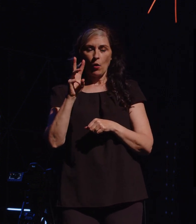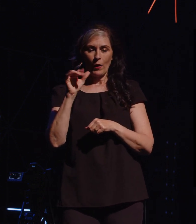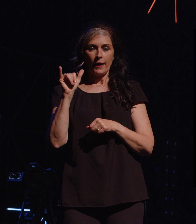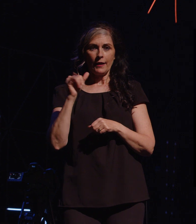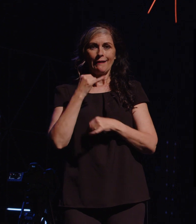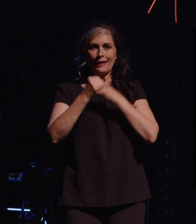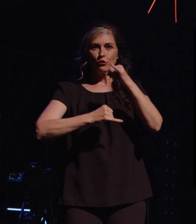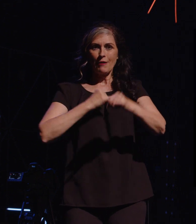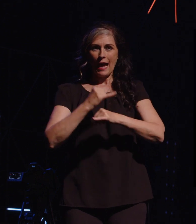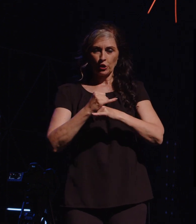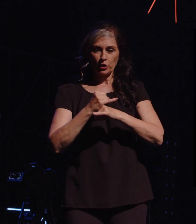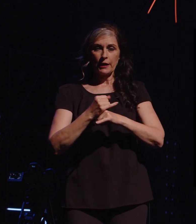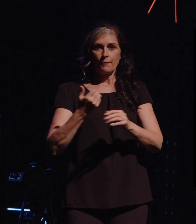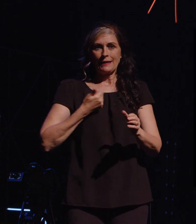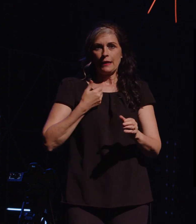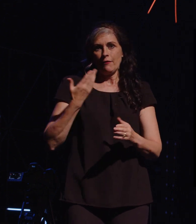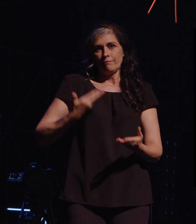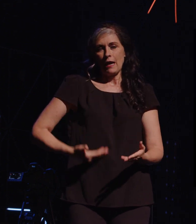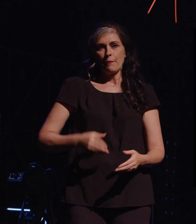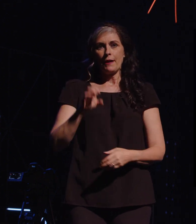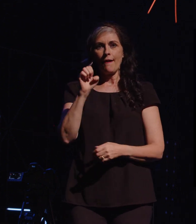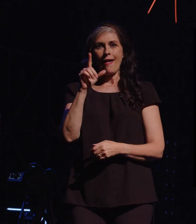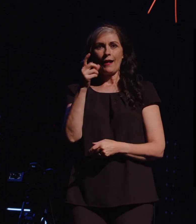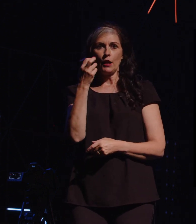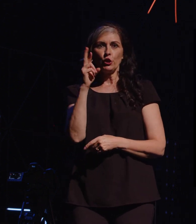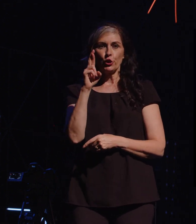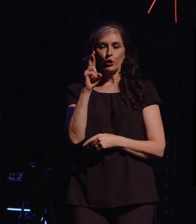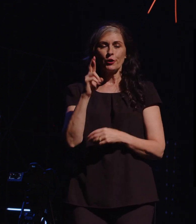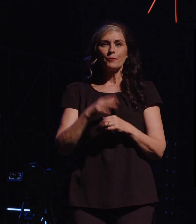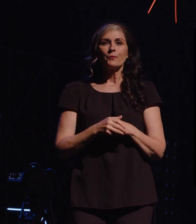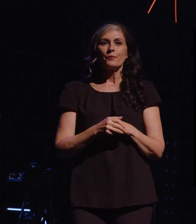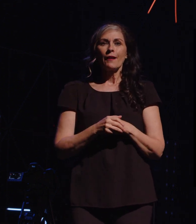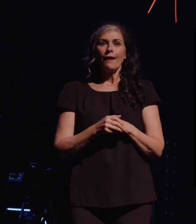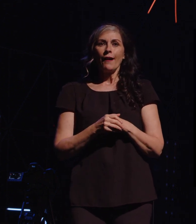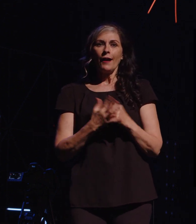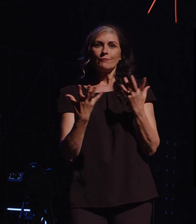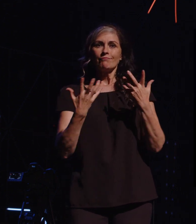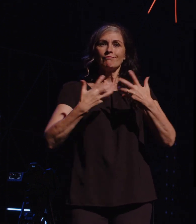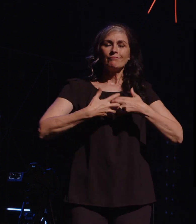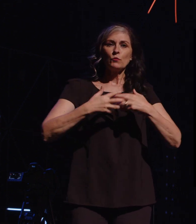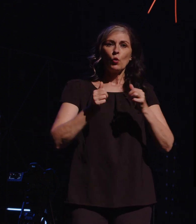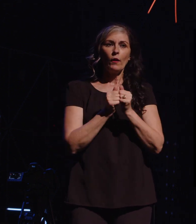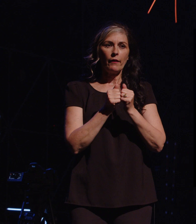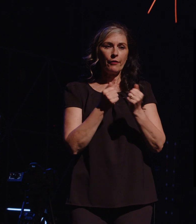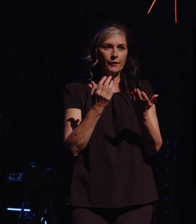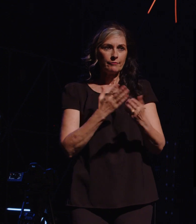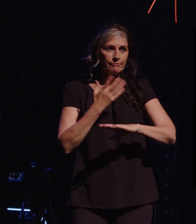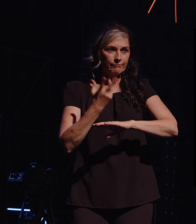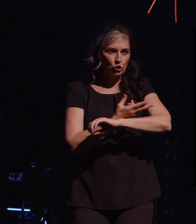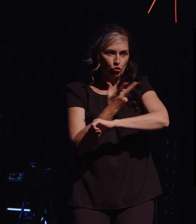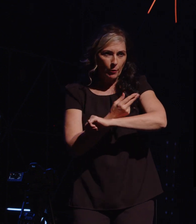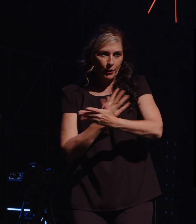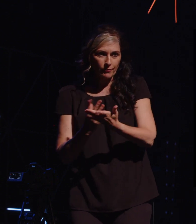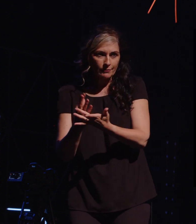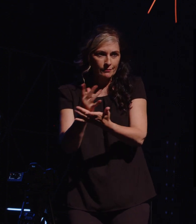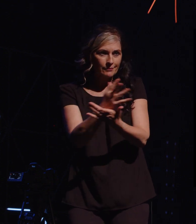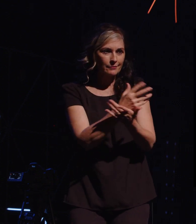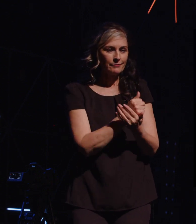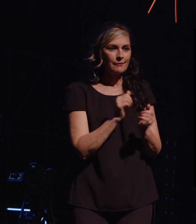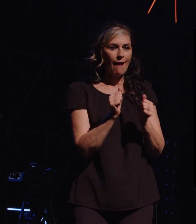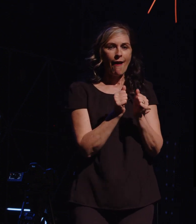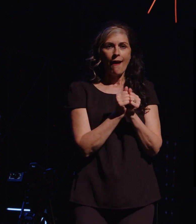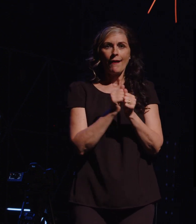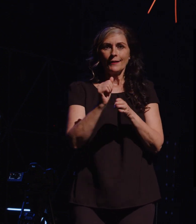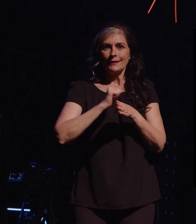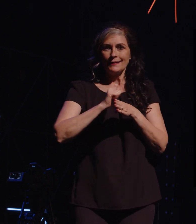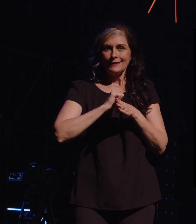Bible Fellowship Church. I'm an elder there. And very much in tune with shepherding and discipleship. So really our